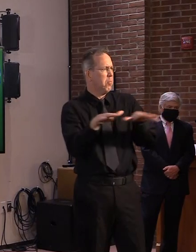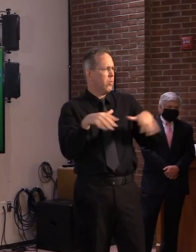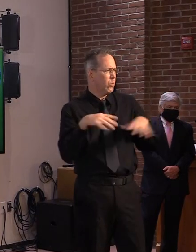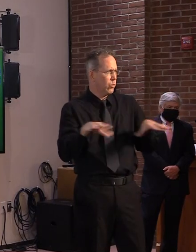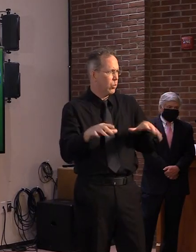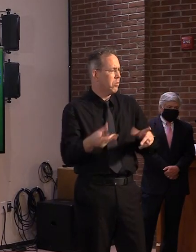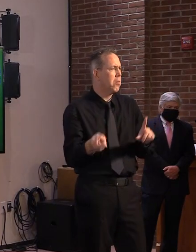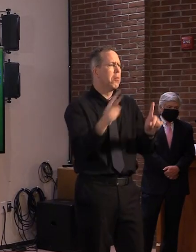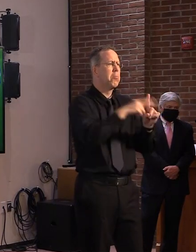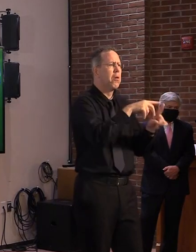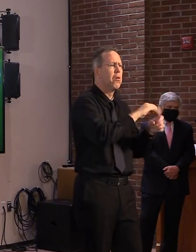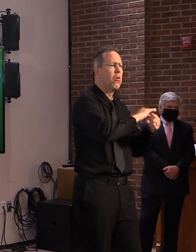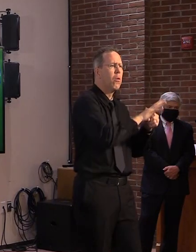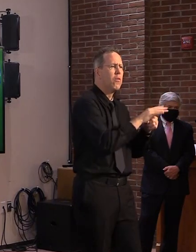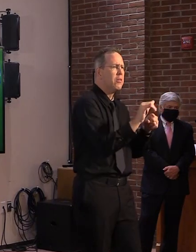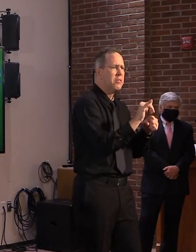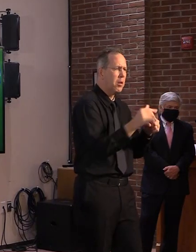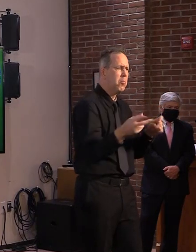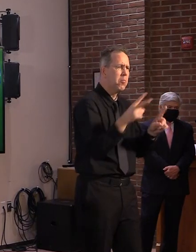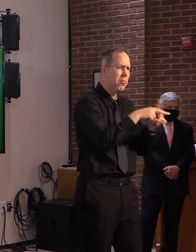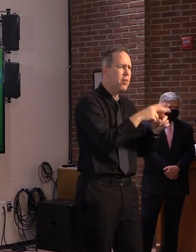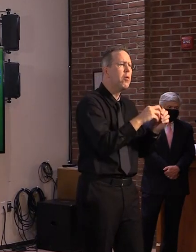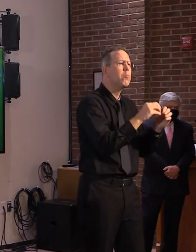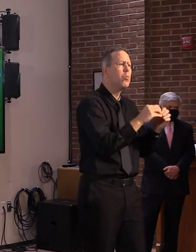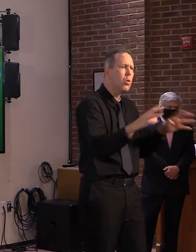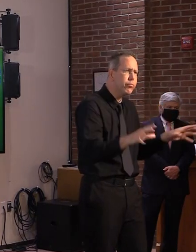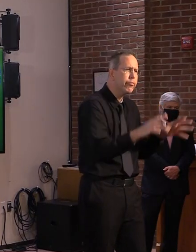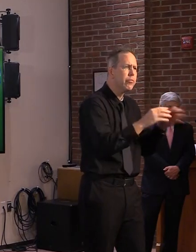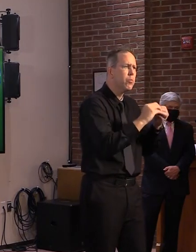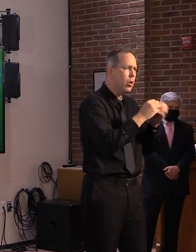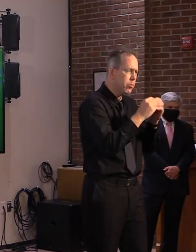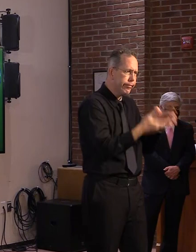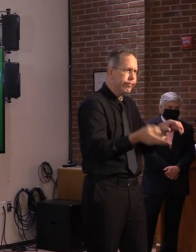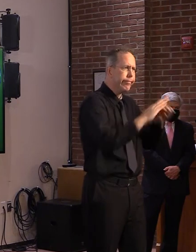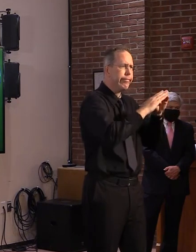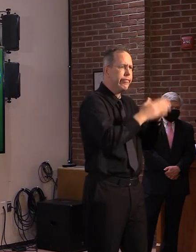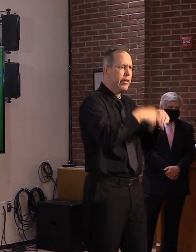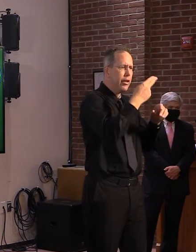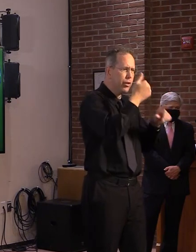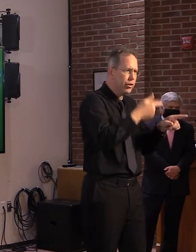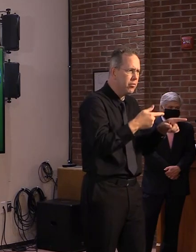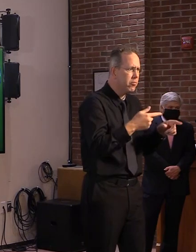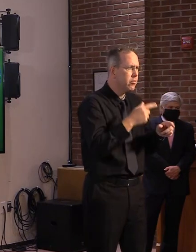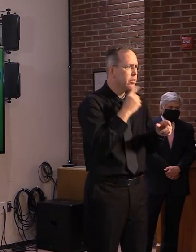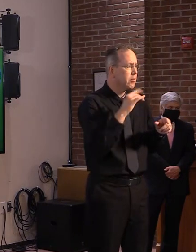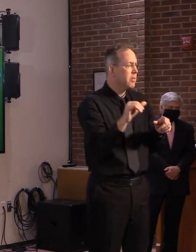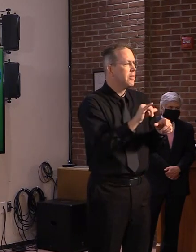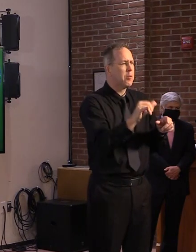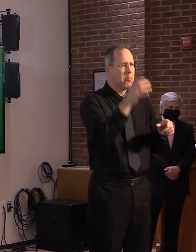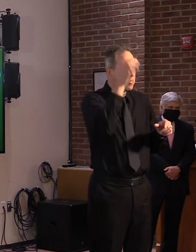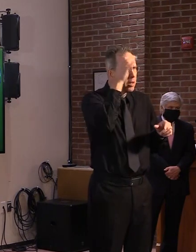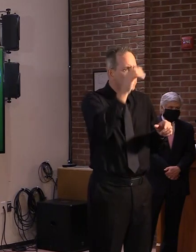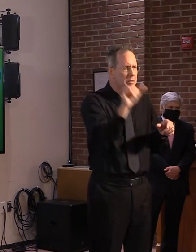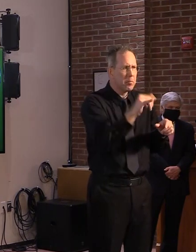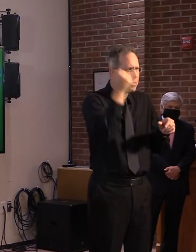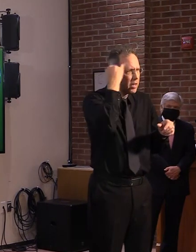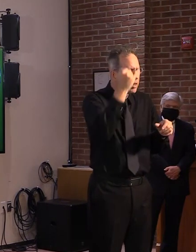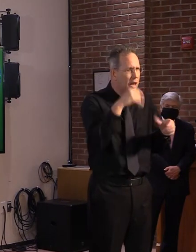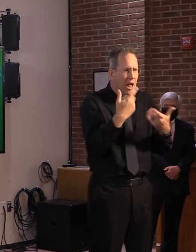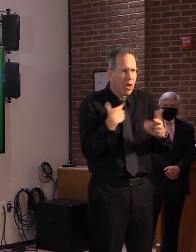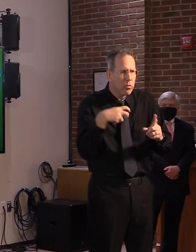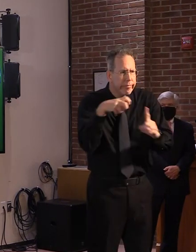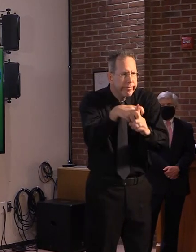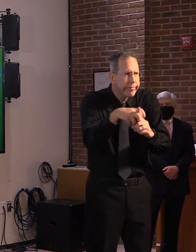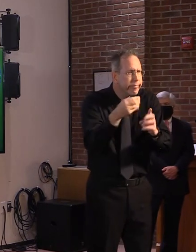to scale it up. And we were happy that we could scale it up for this episode. And God forbid, if we need it for